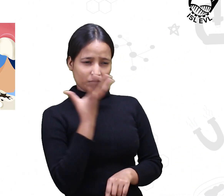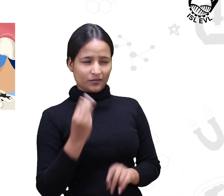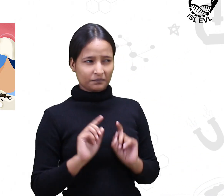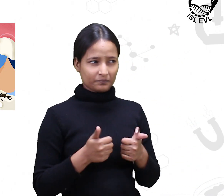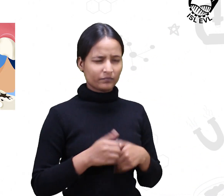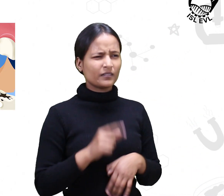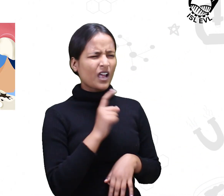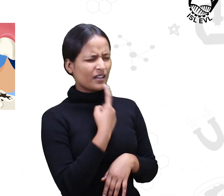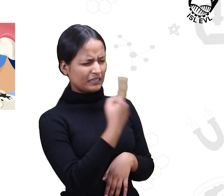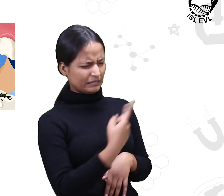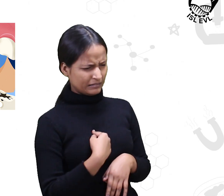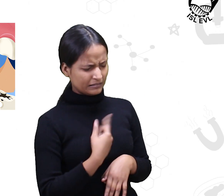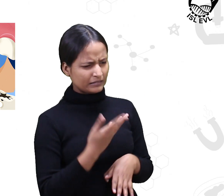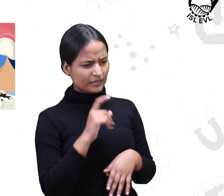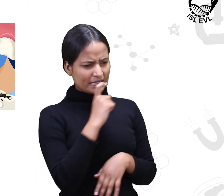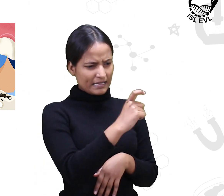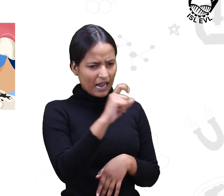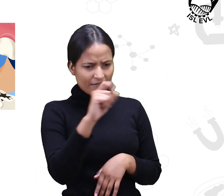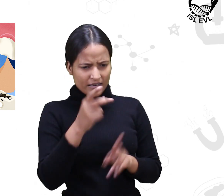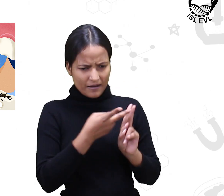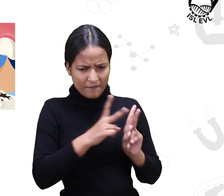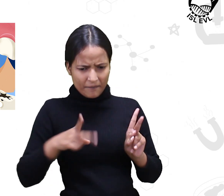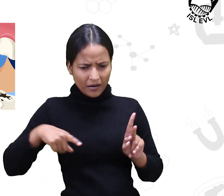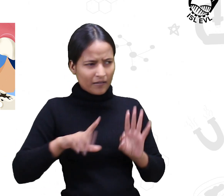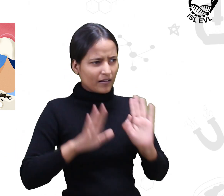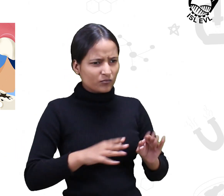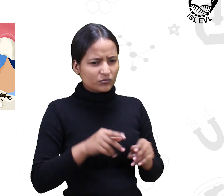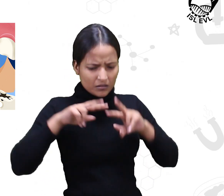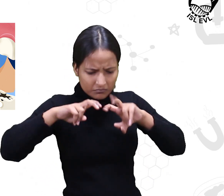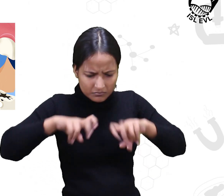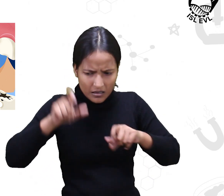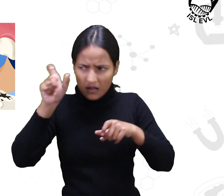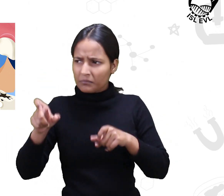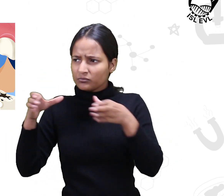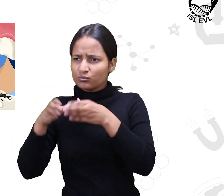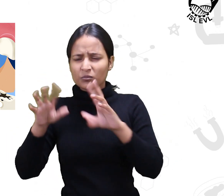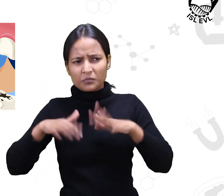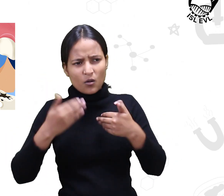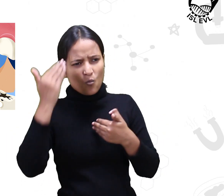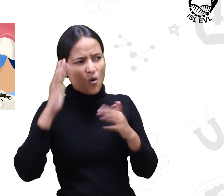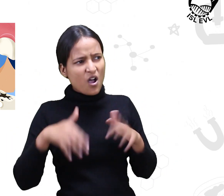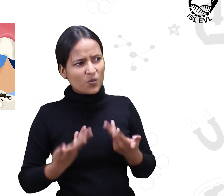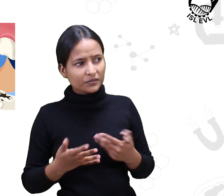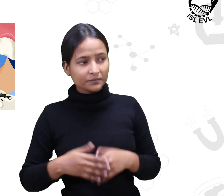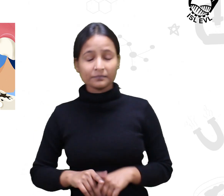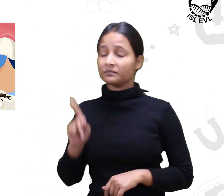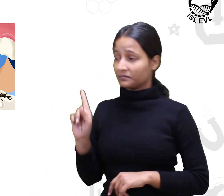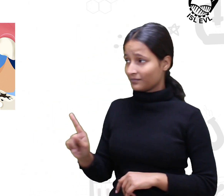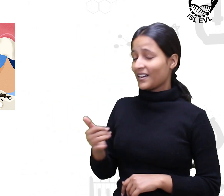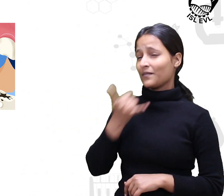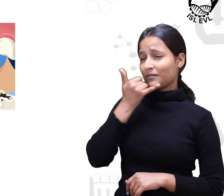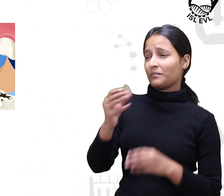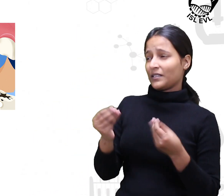mouth. How did scientists study them? Yes, let's learn more about biofilms from Dr. Kaushik, shall we?